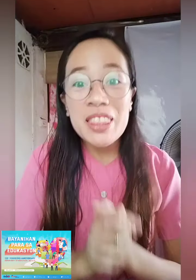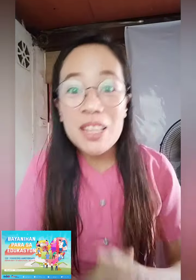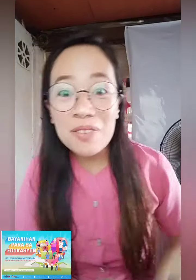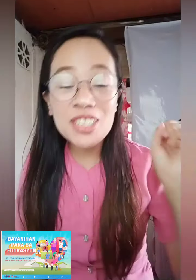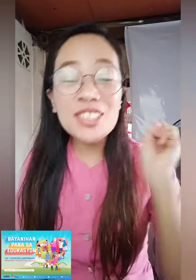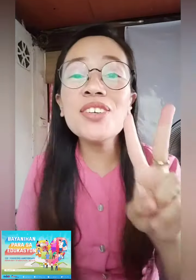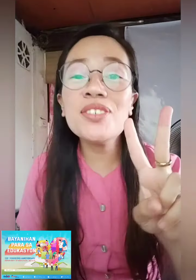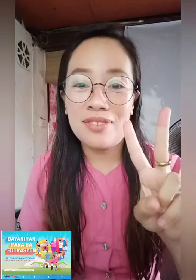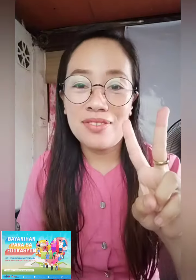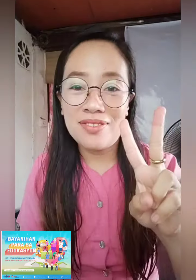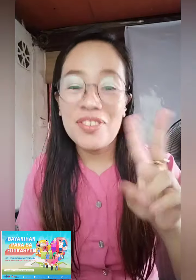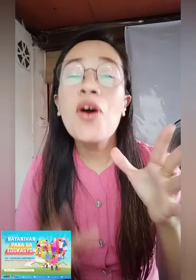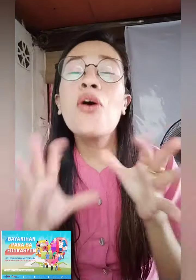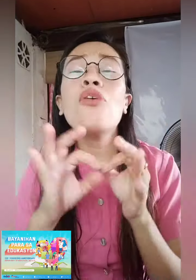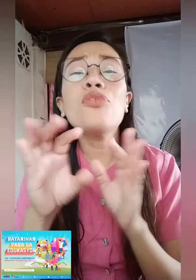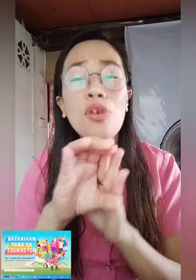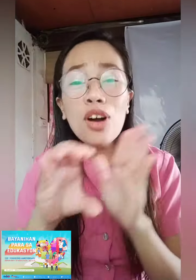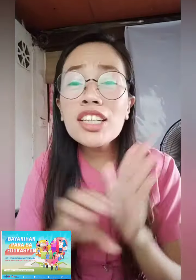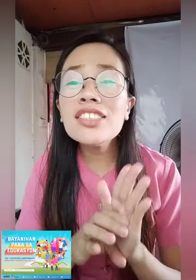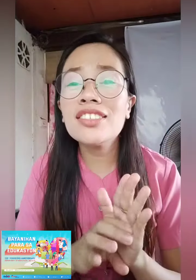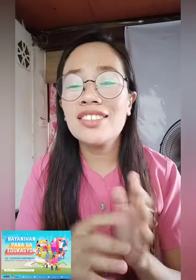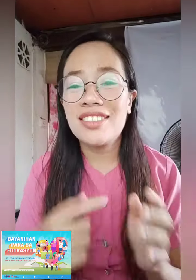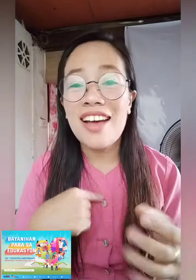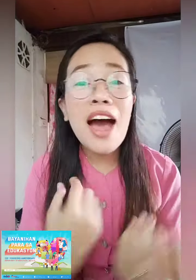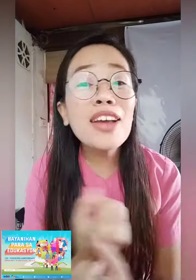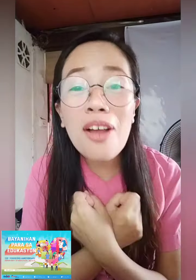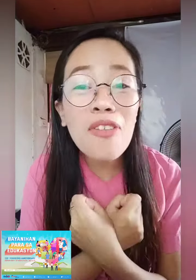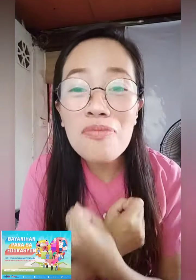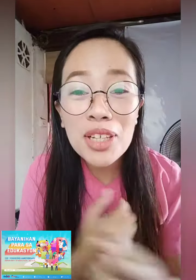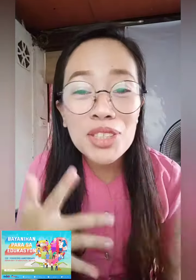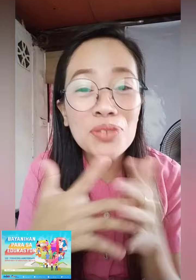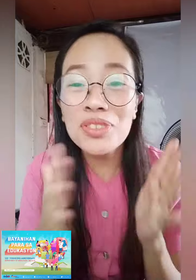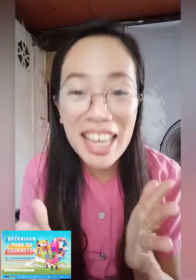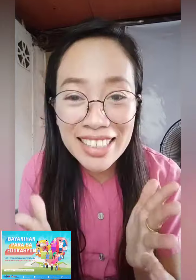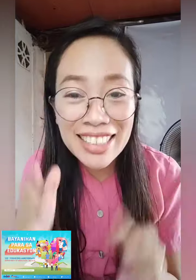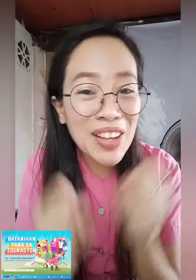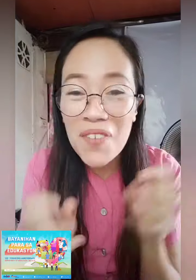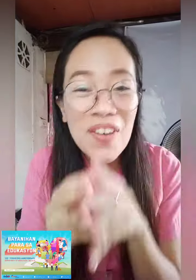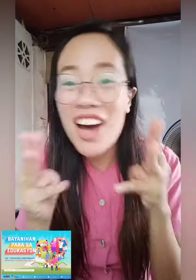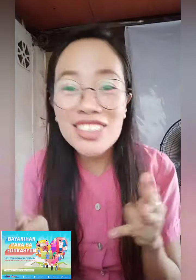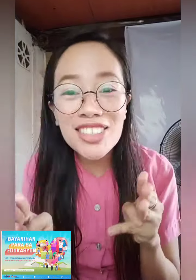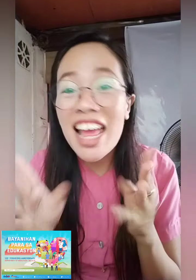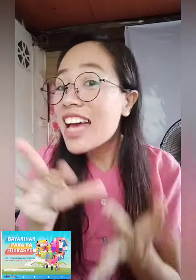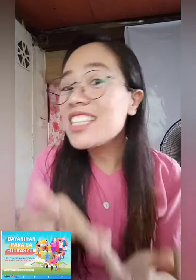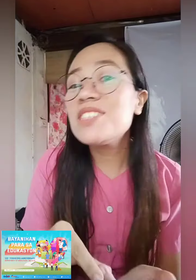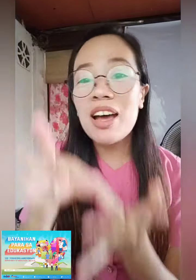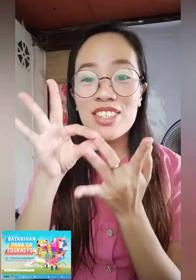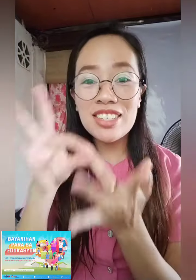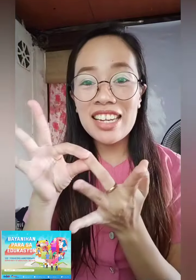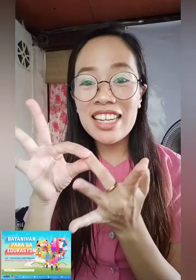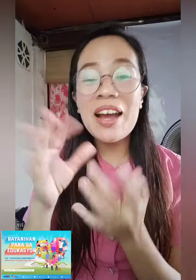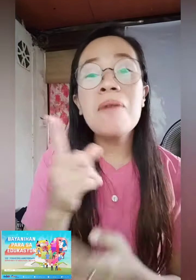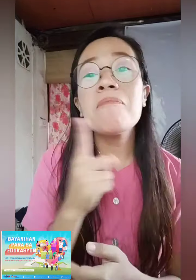Number two, of course, I love my students so much, especially my